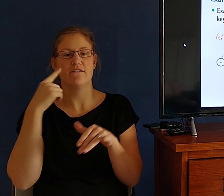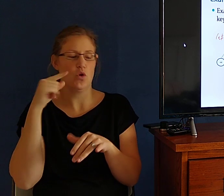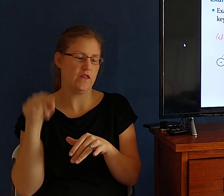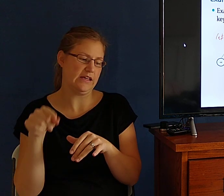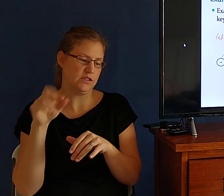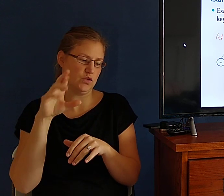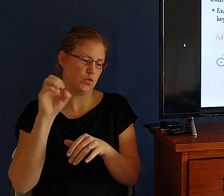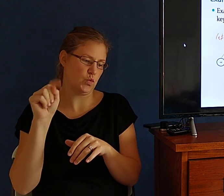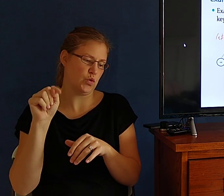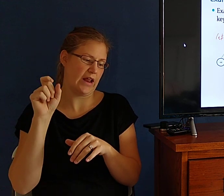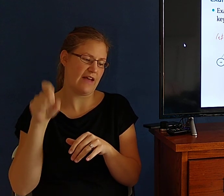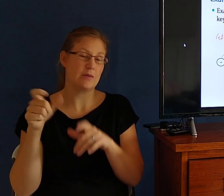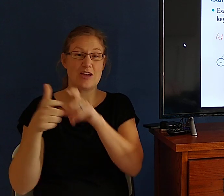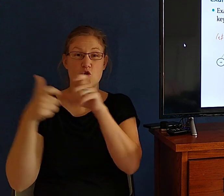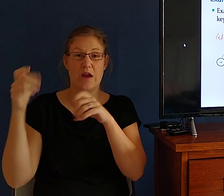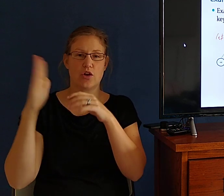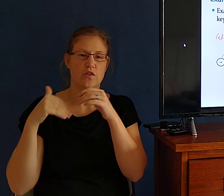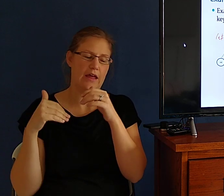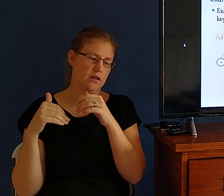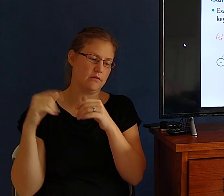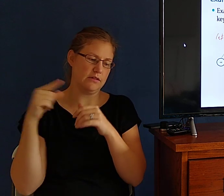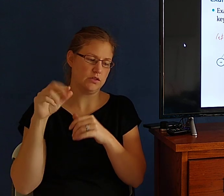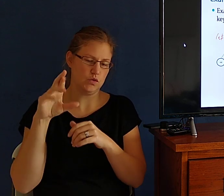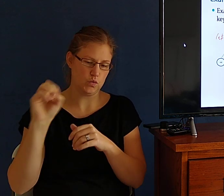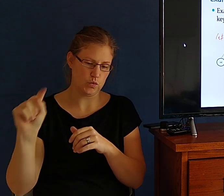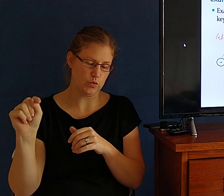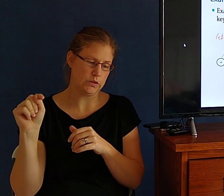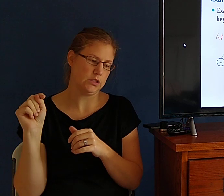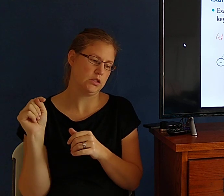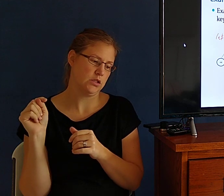root must be greater than this root, which is